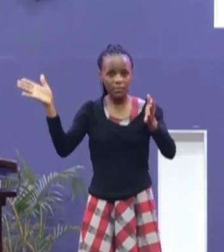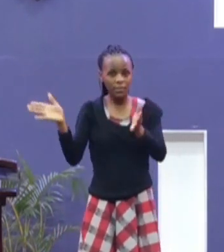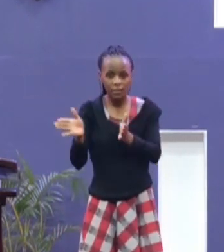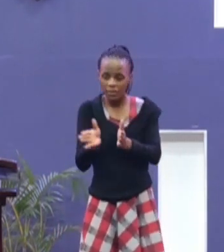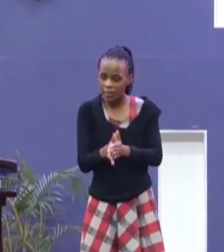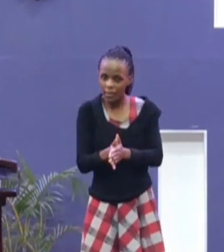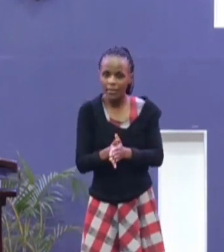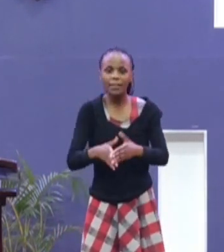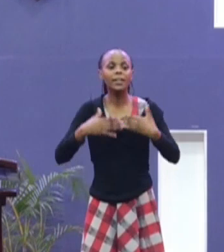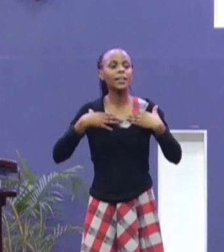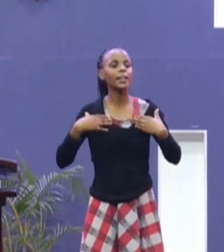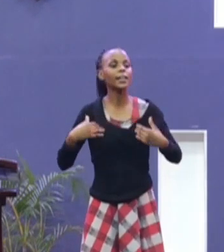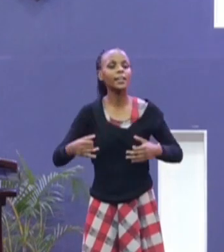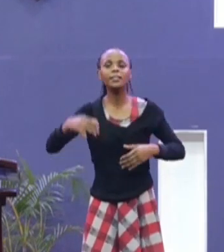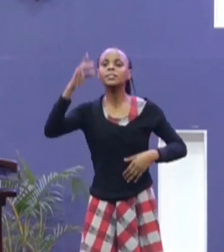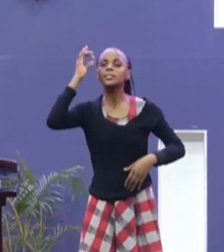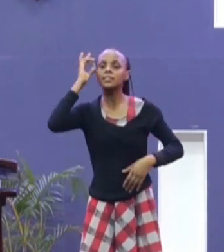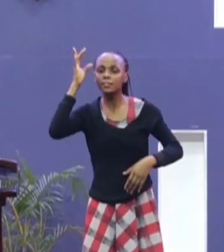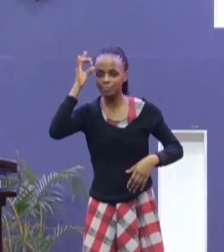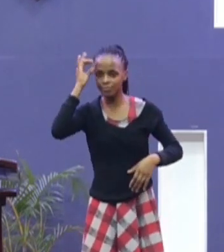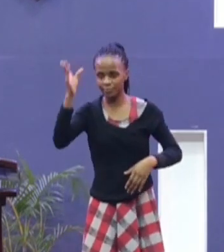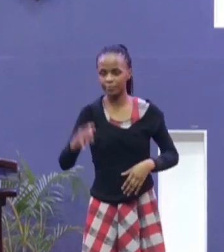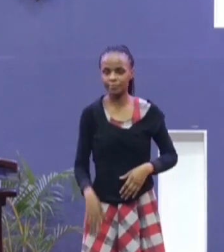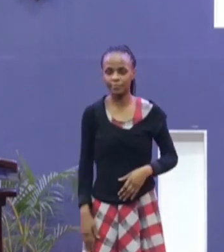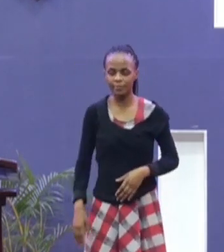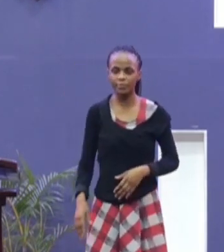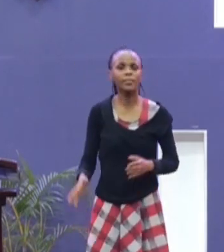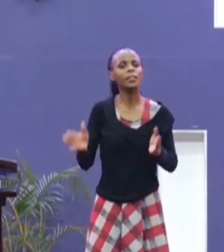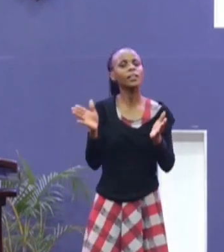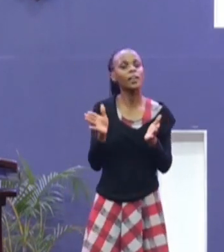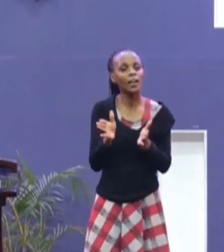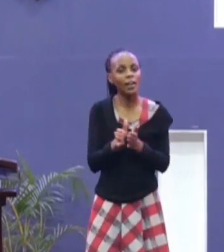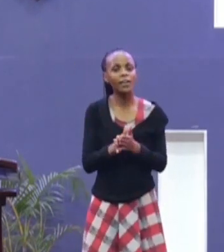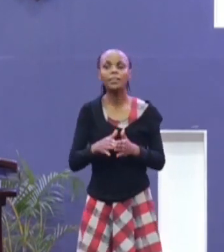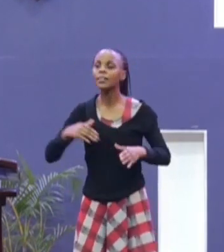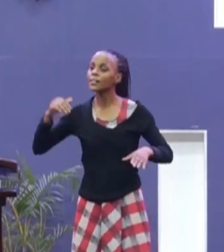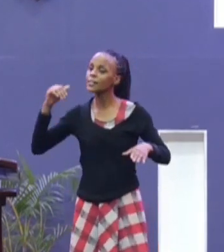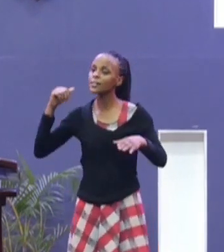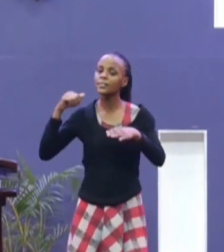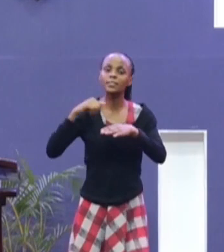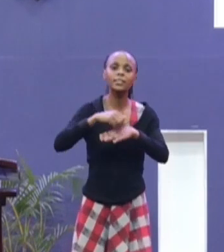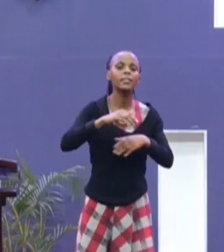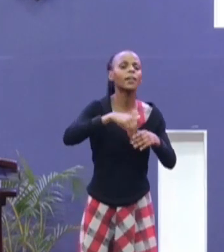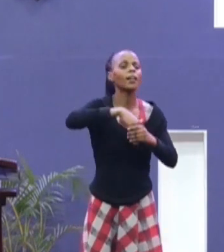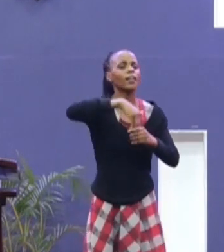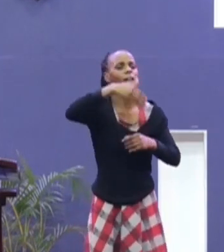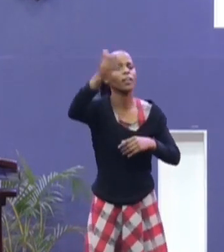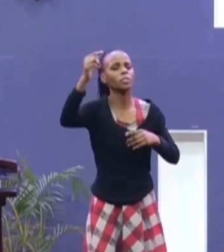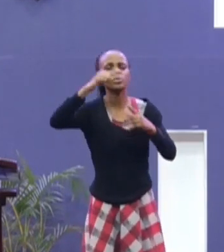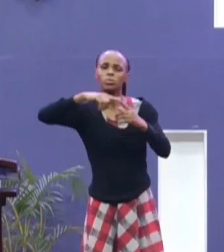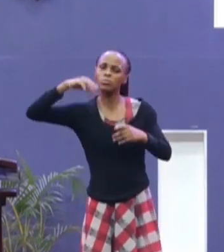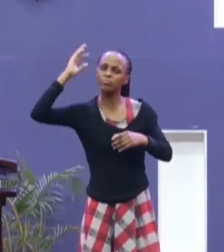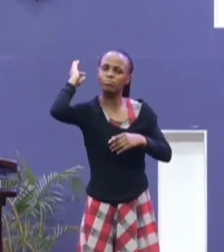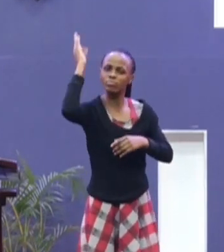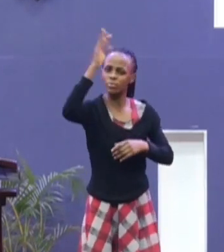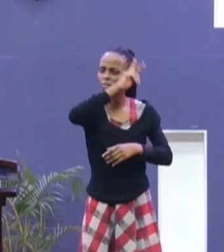cure diseases. N'okuwonya endwadde. And he sent them out to preach the kingdom of God. N'abatuma